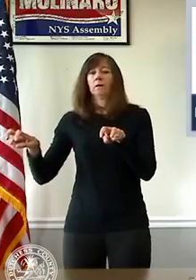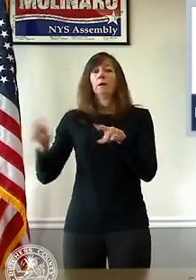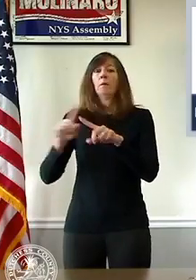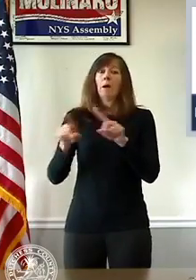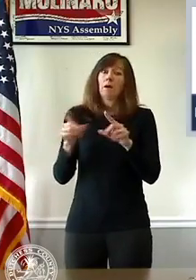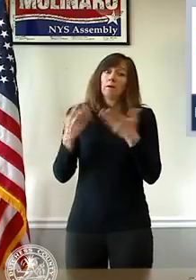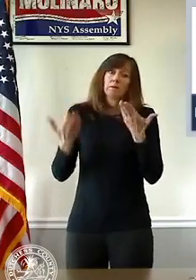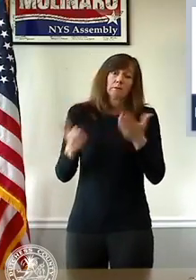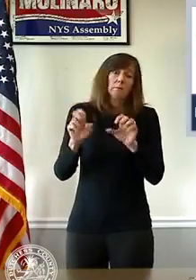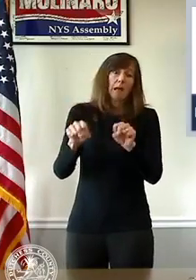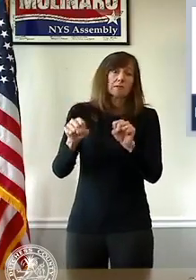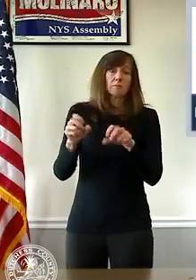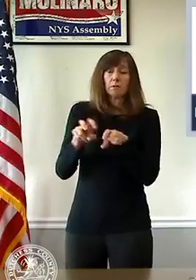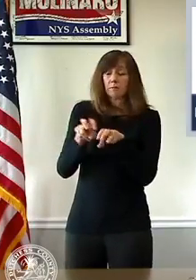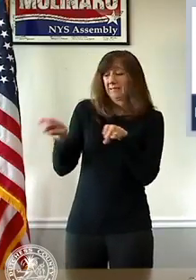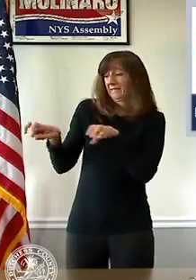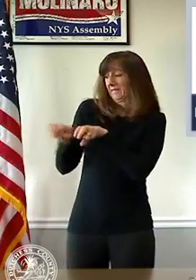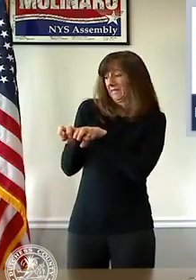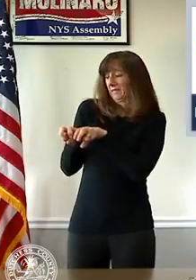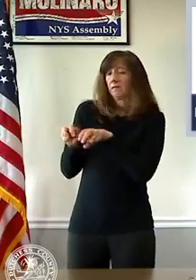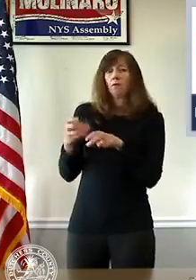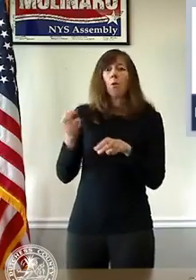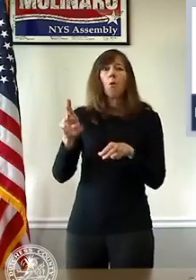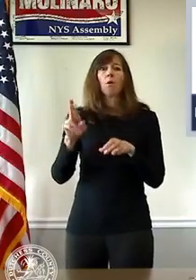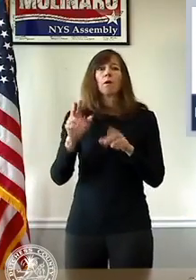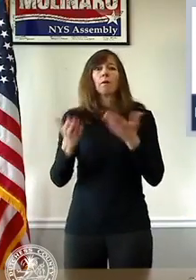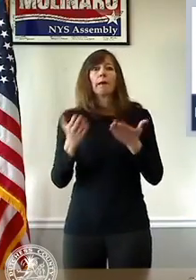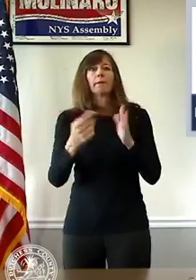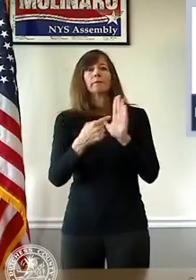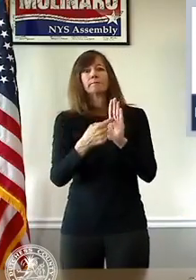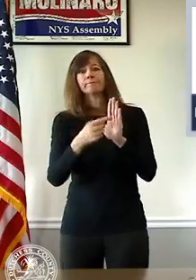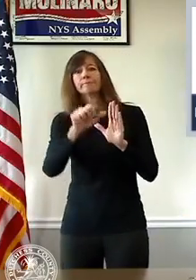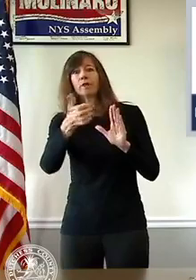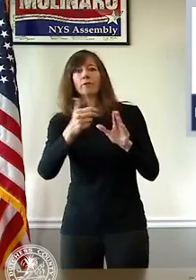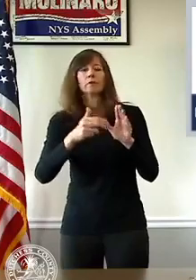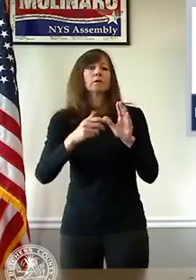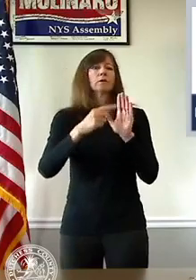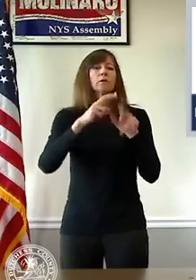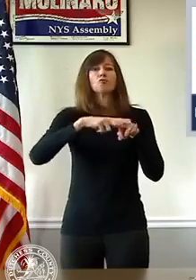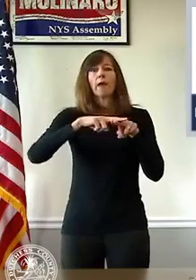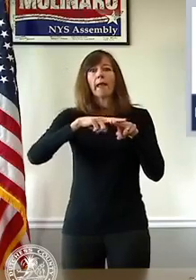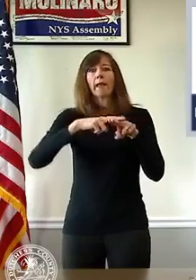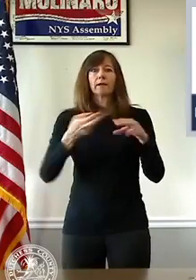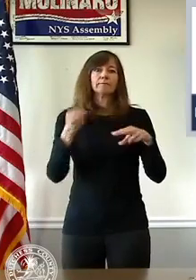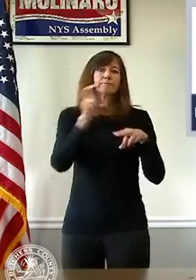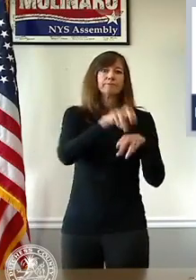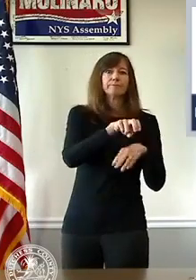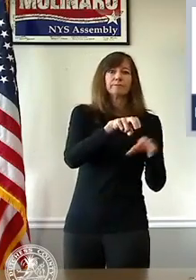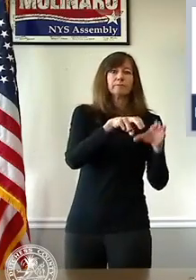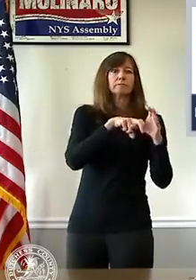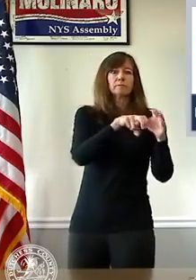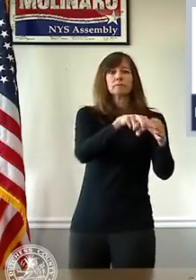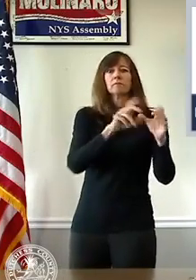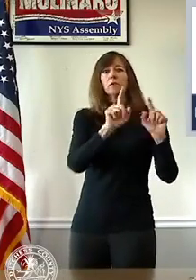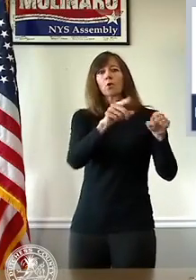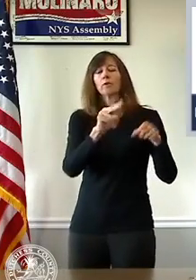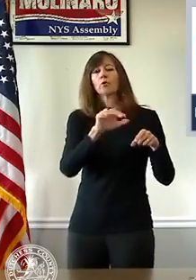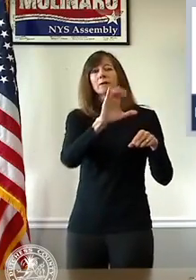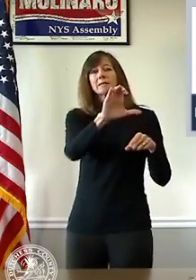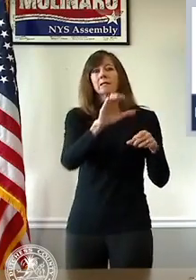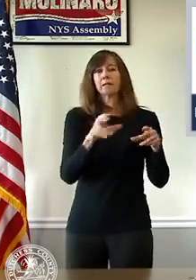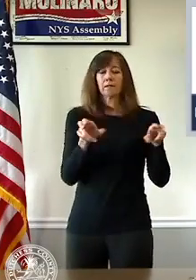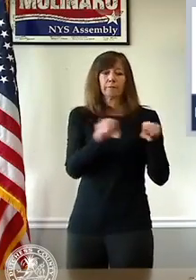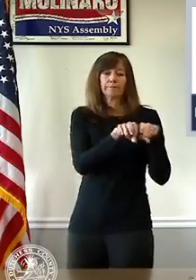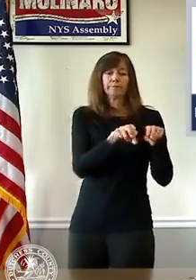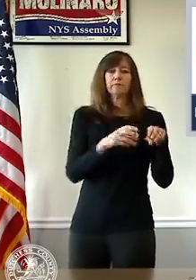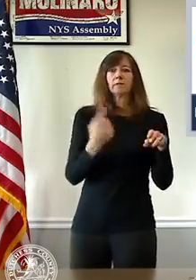to take the train into New York City for work. You may be in an environment where that happens. You may be a police officer and you're in a setting where you can't keep that distance, or a